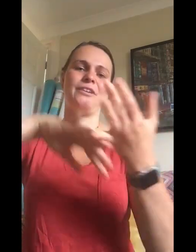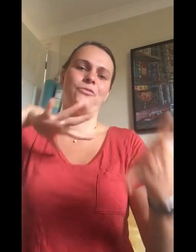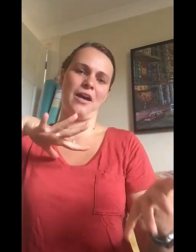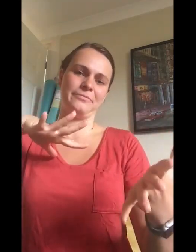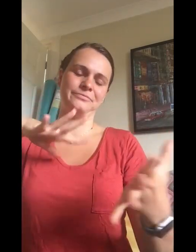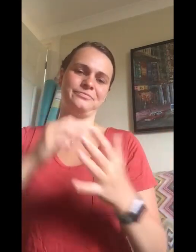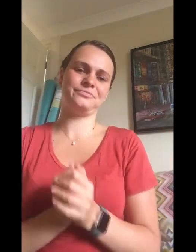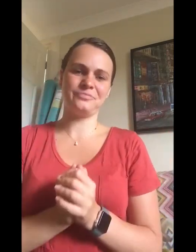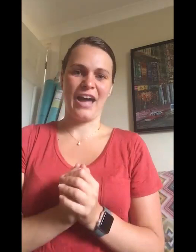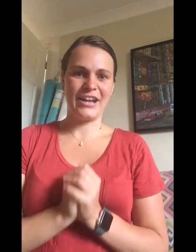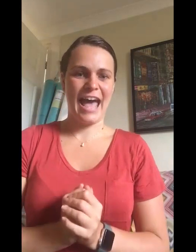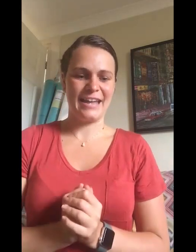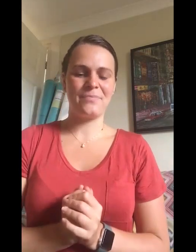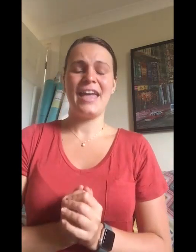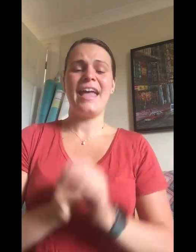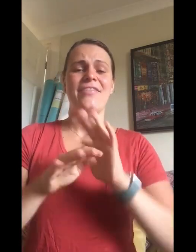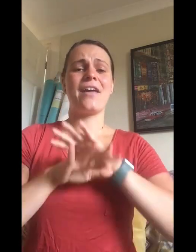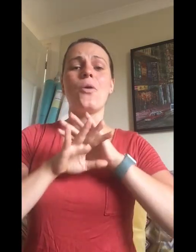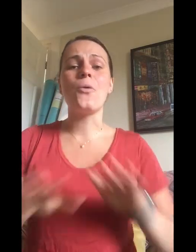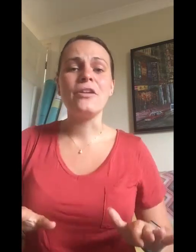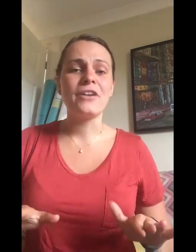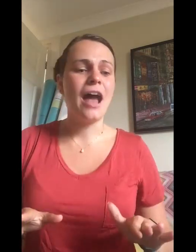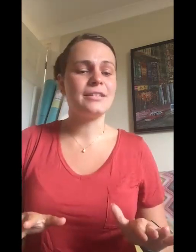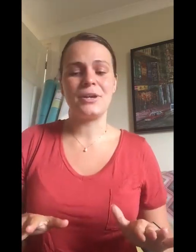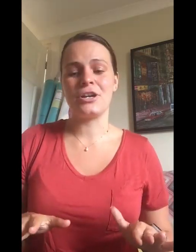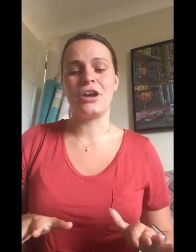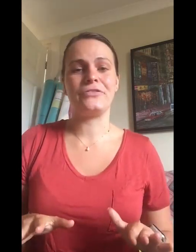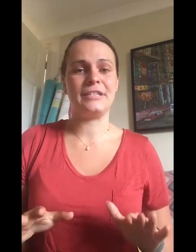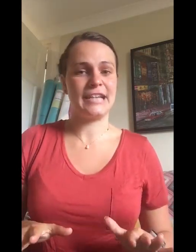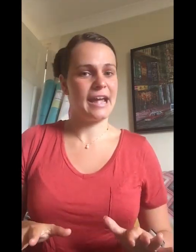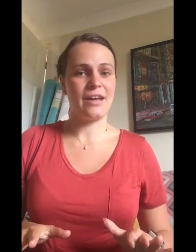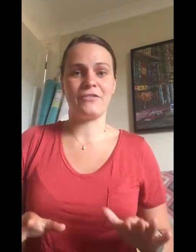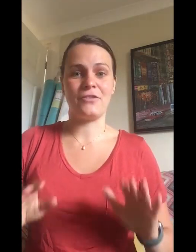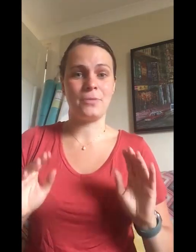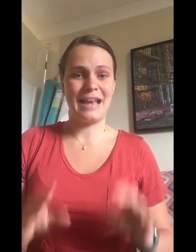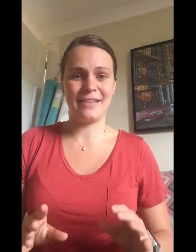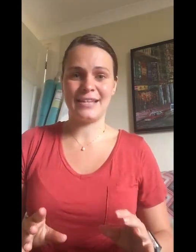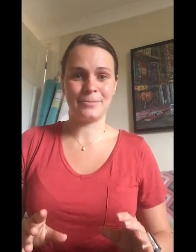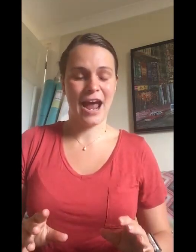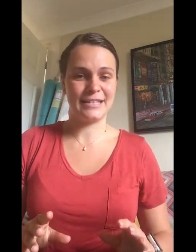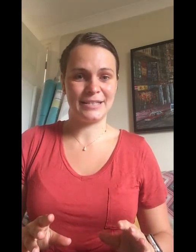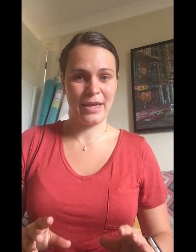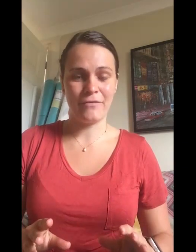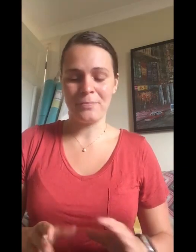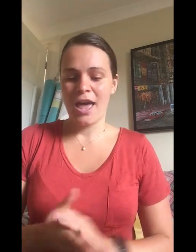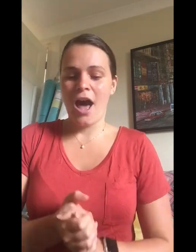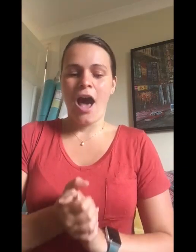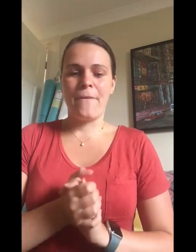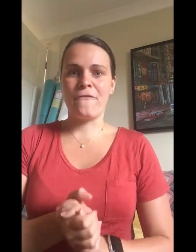Silver. Okay. They are all of the colours that we're going to go through today. I've given you plenty to practice with. Before